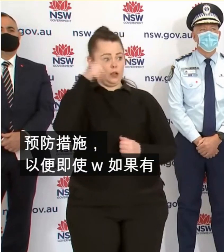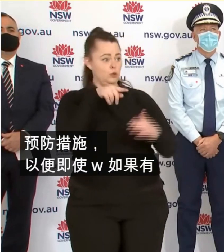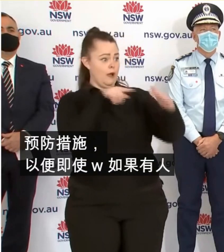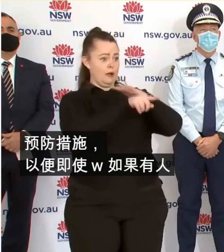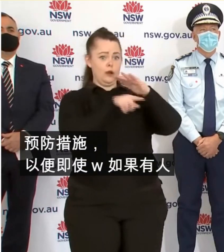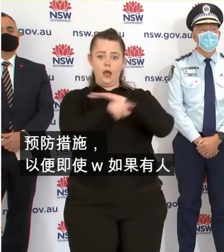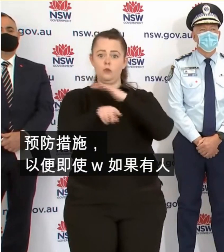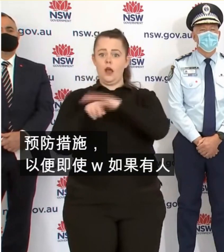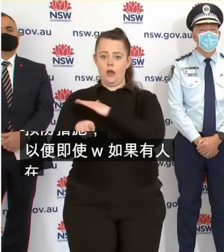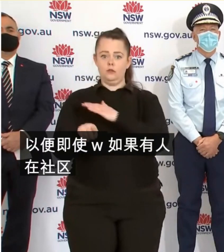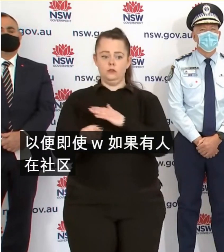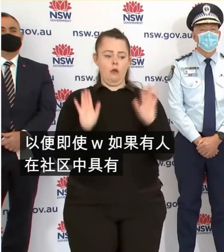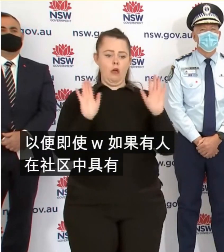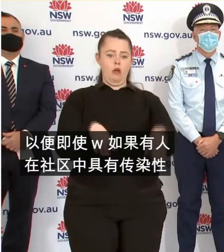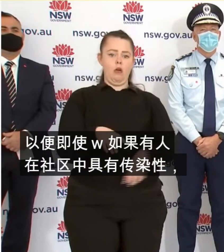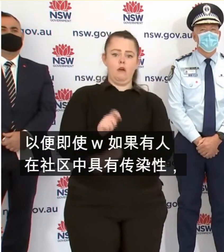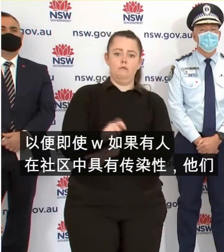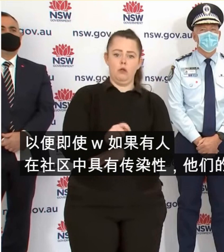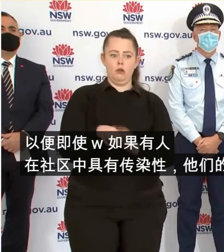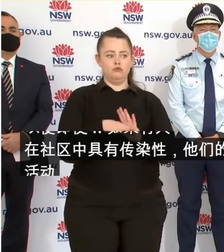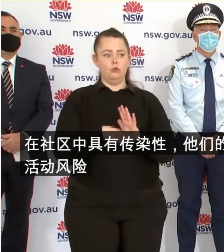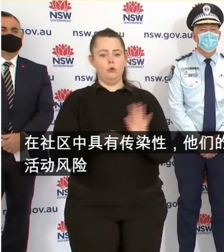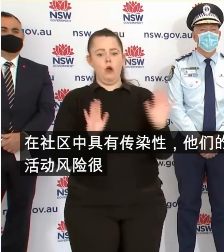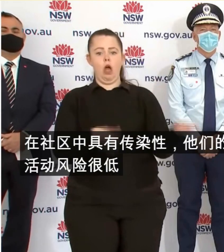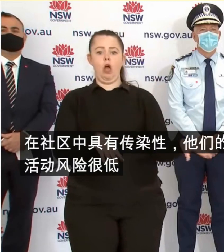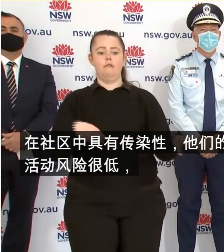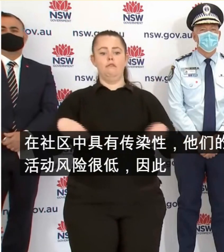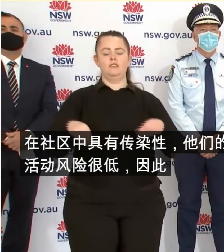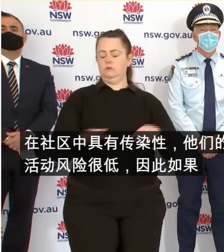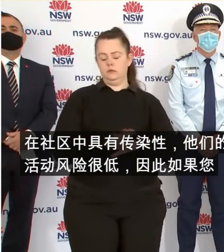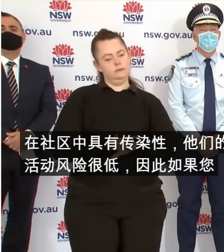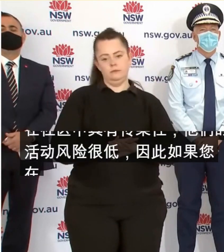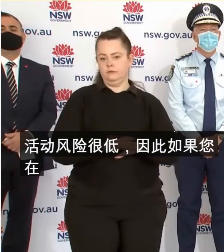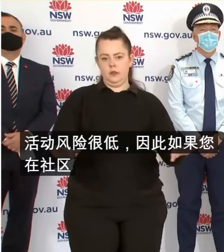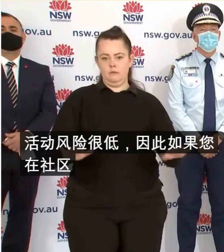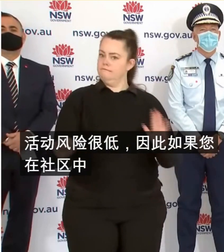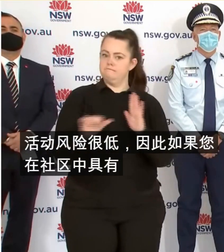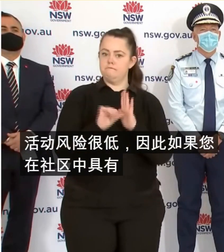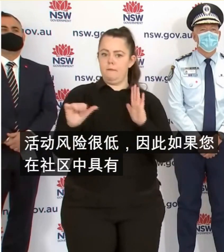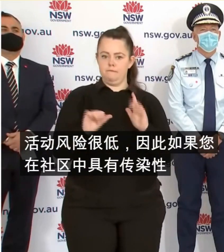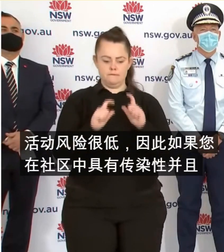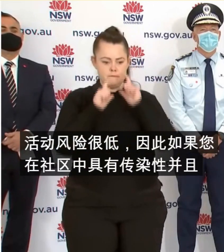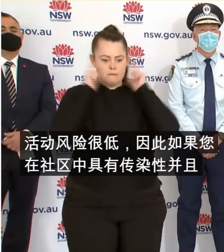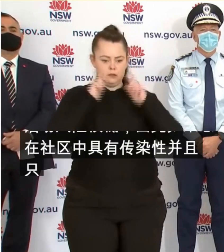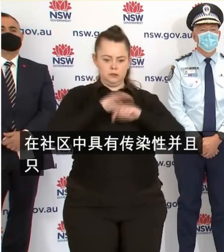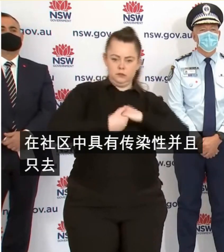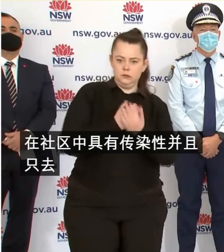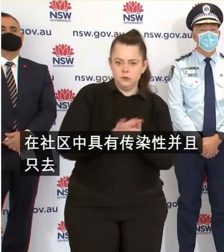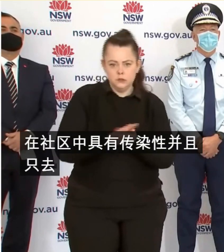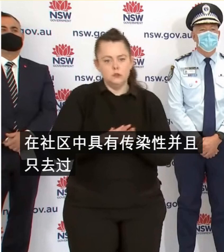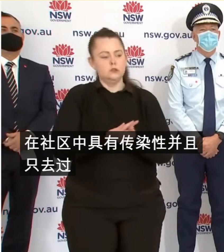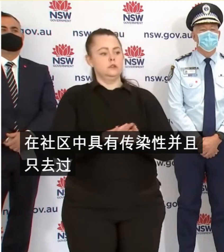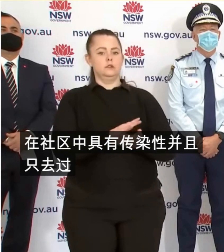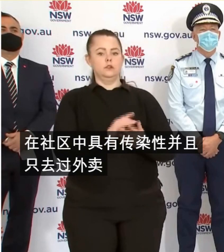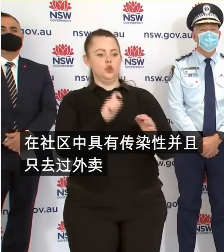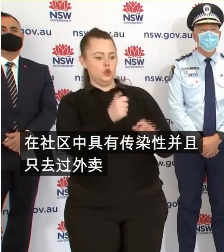that even if we have people infectious in the community, their activities are low risk. So if you've been infectious in the community and have